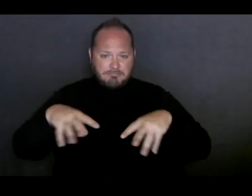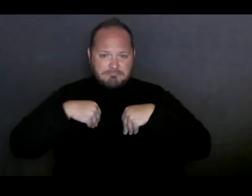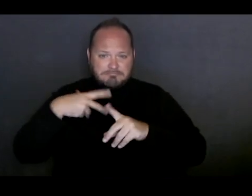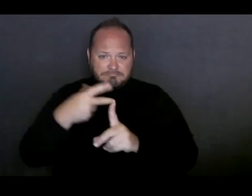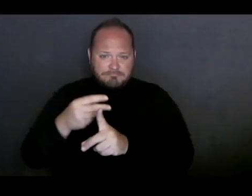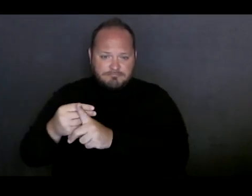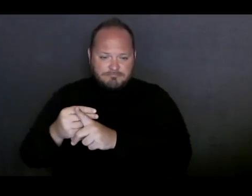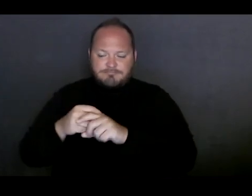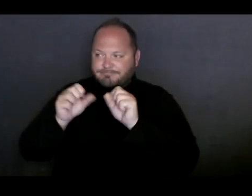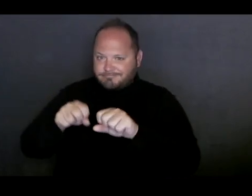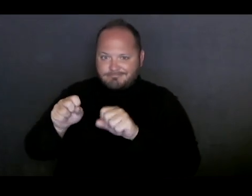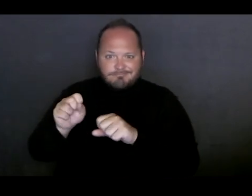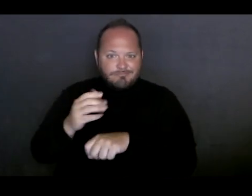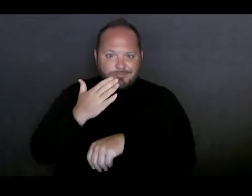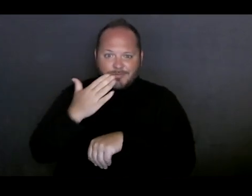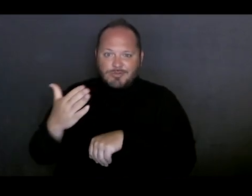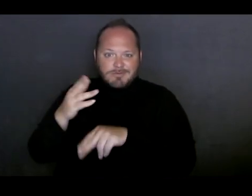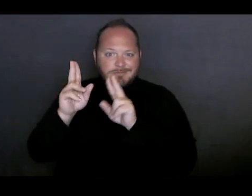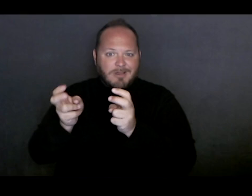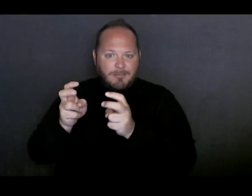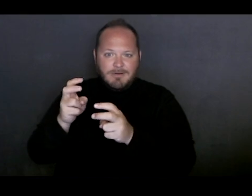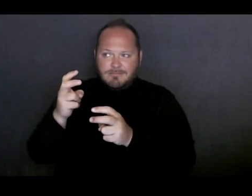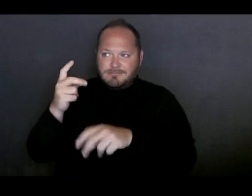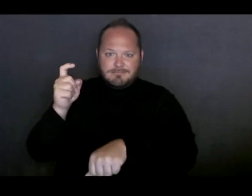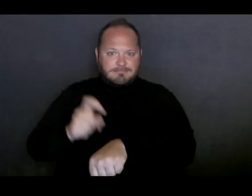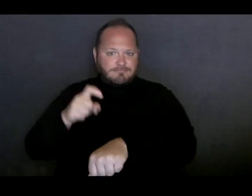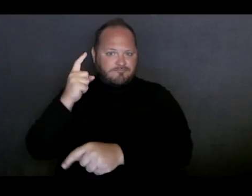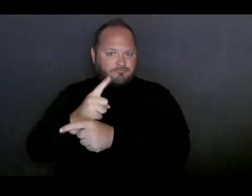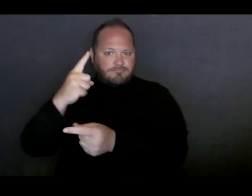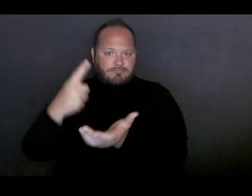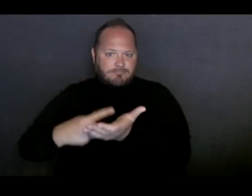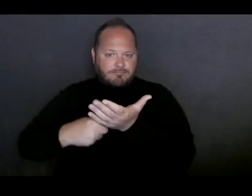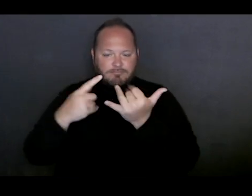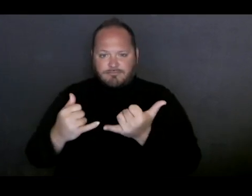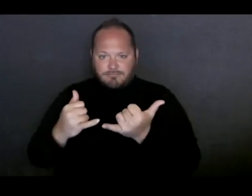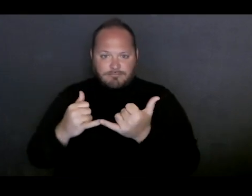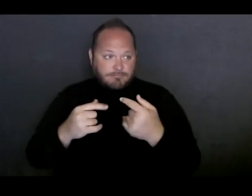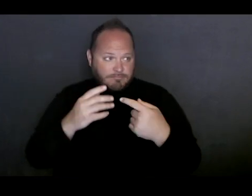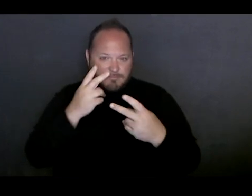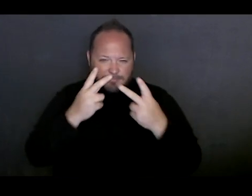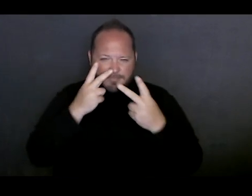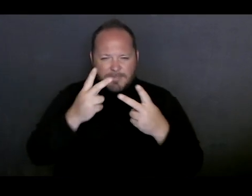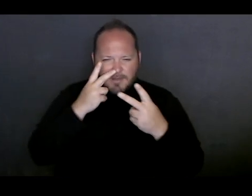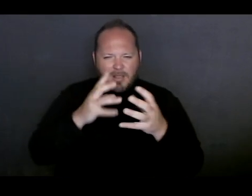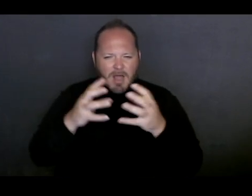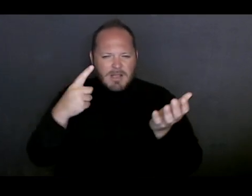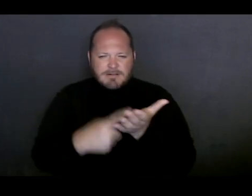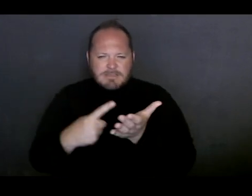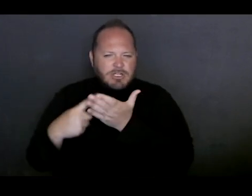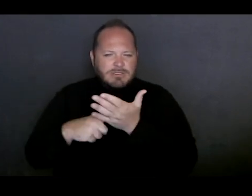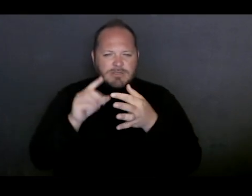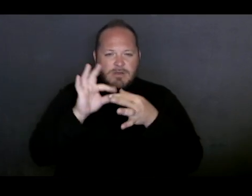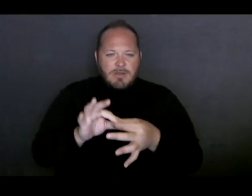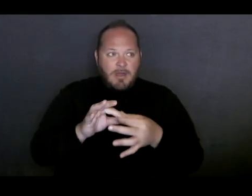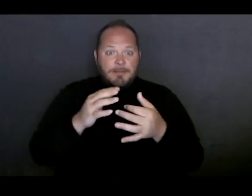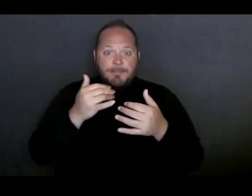timely topic, I think, today with all the questions and the discussions we've seen on misinformation. So